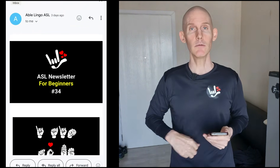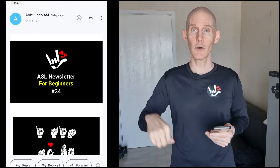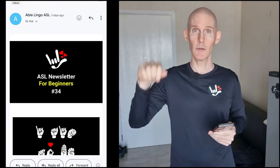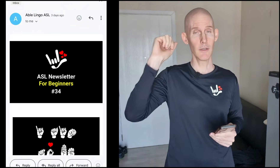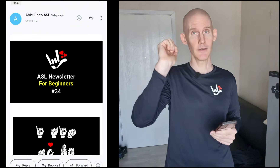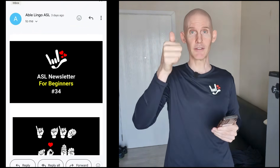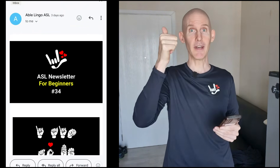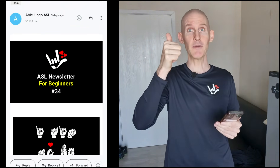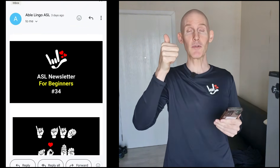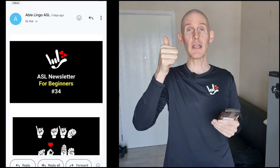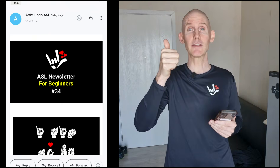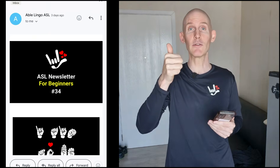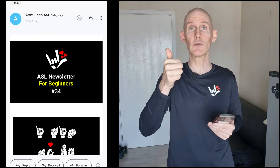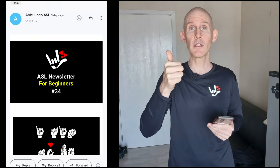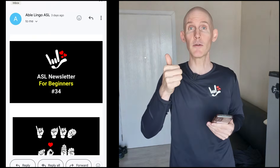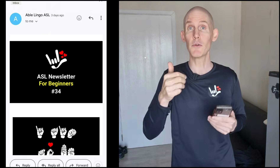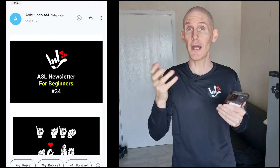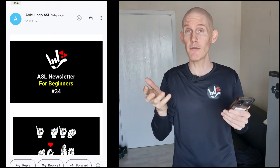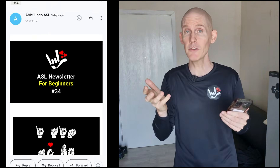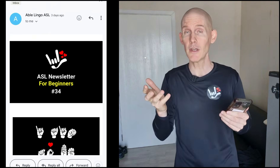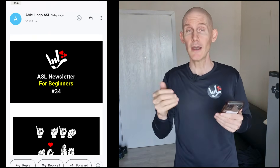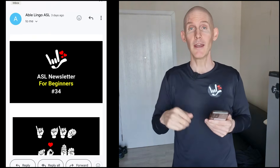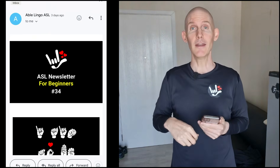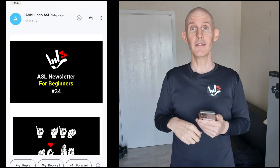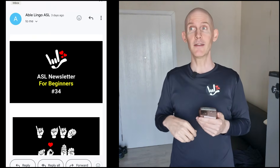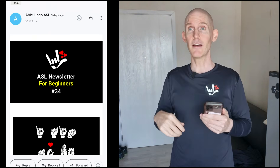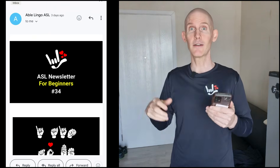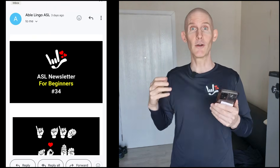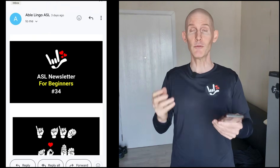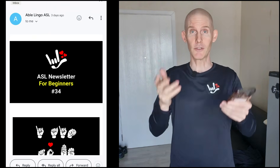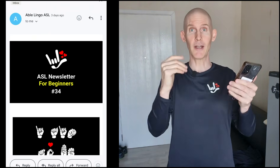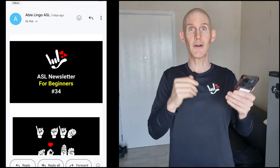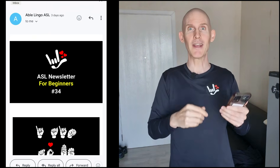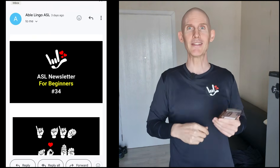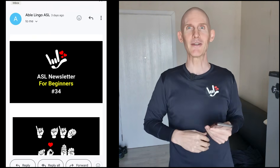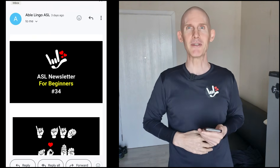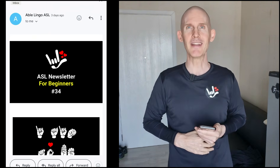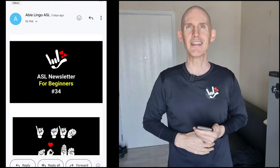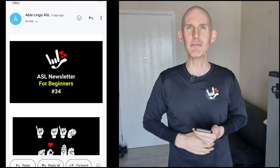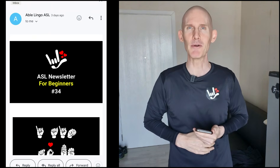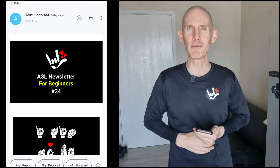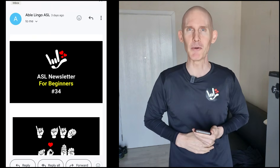links below, go sign up for the ASL newsletter if you haven't, and go check